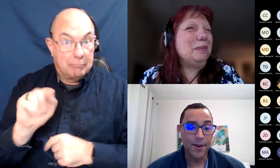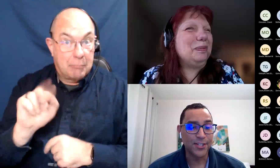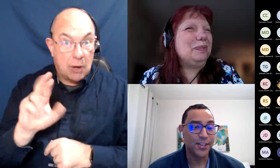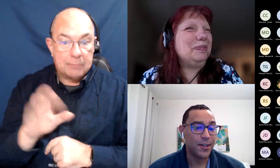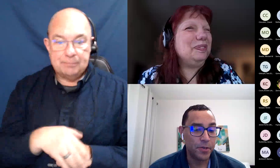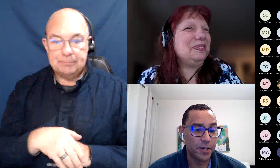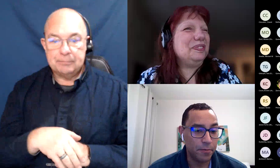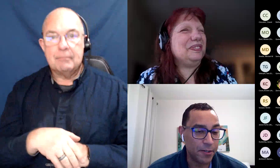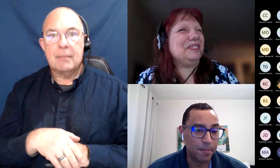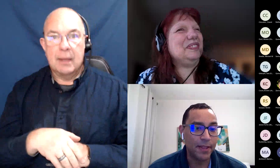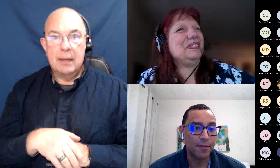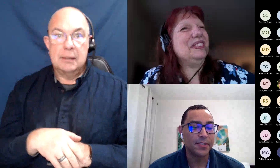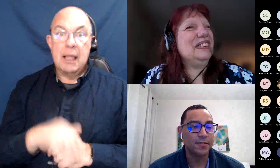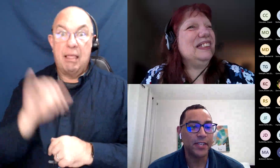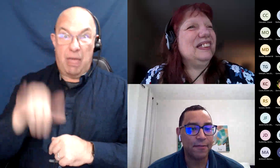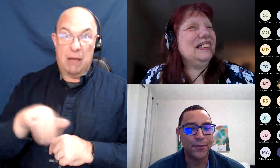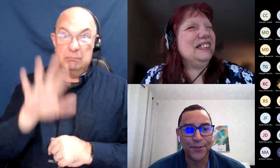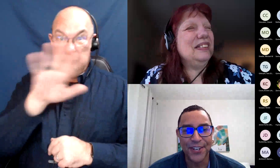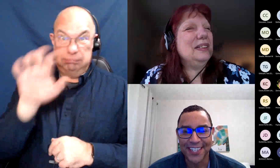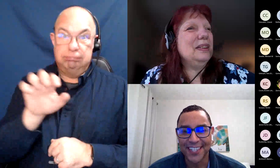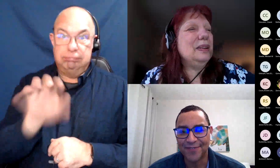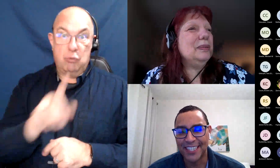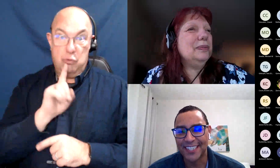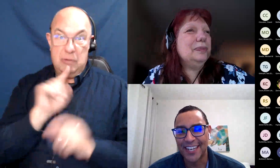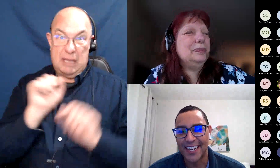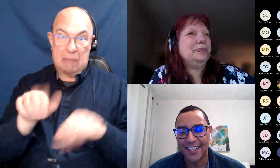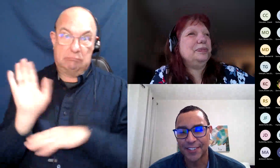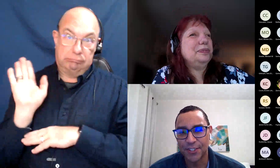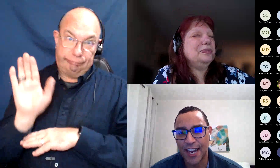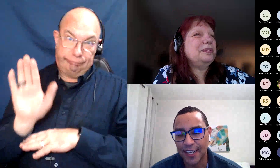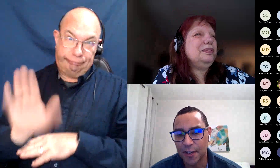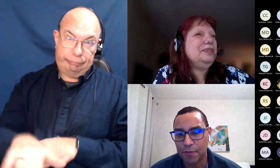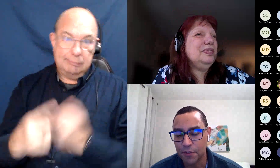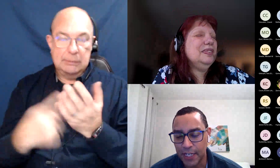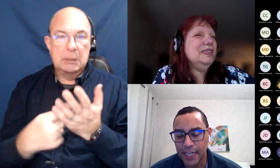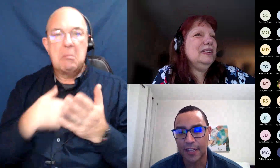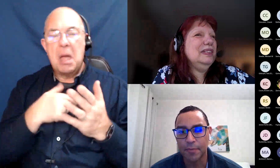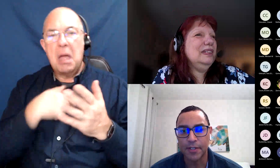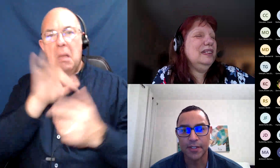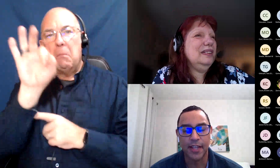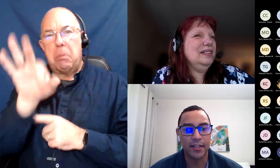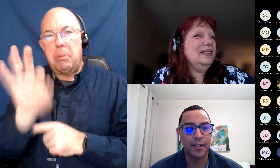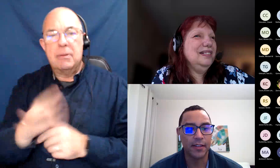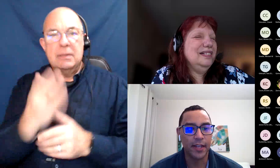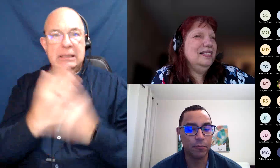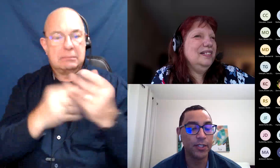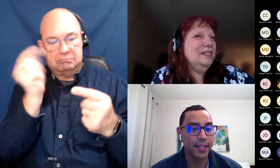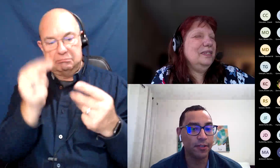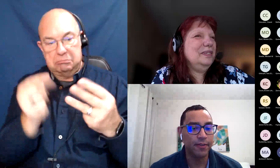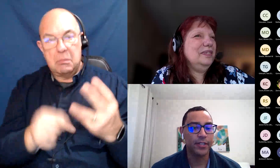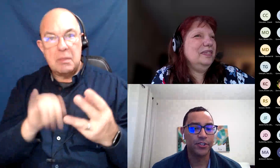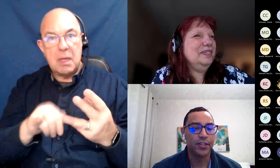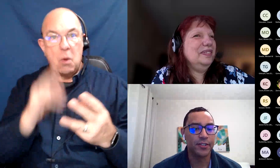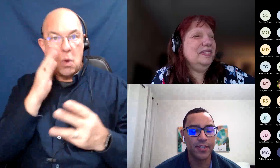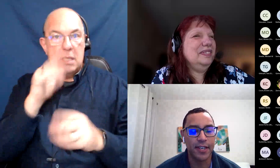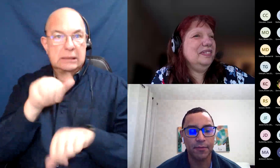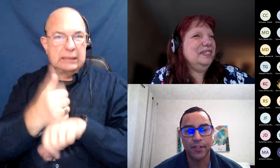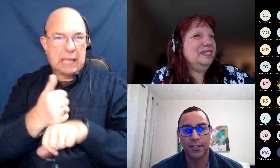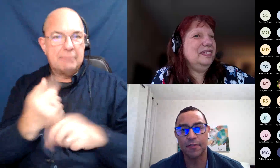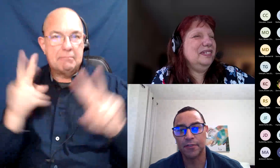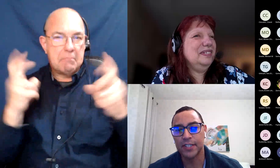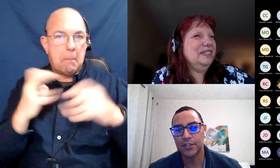you. It's a big question, and we could spend the rest of the afternoon on it. But I'll just highlight a few key elements that will set the foundation,